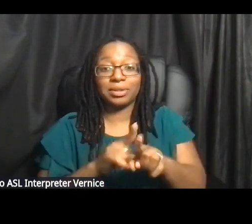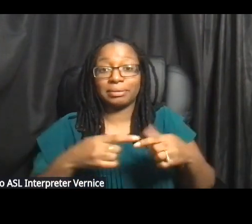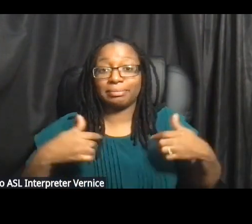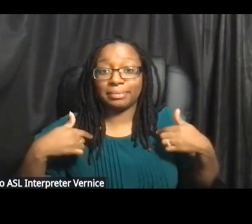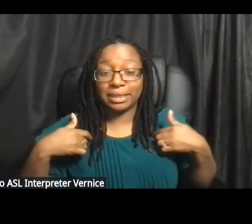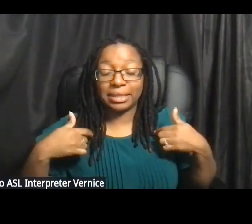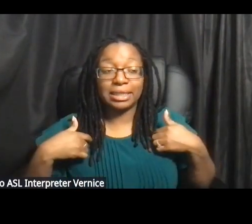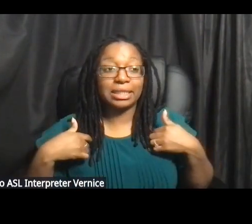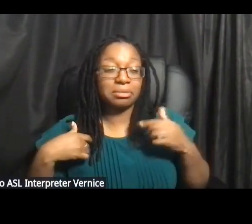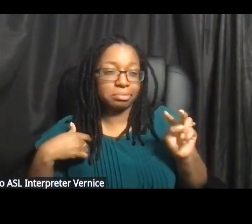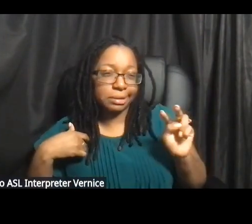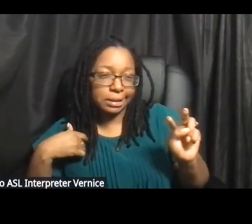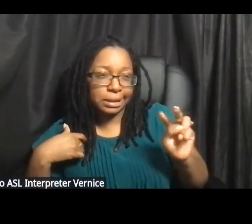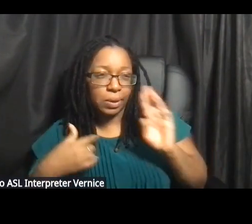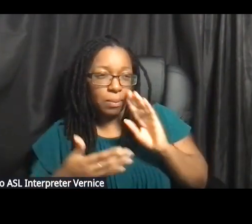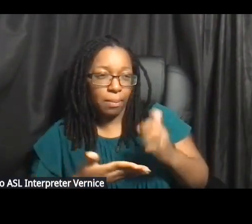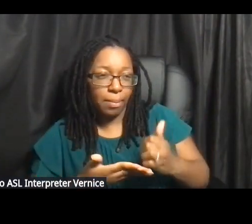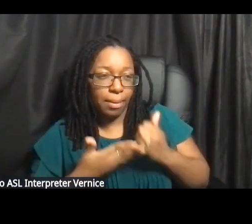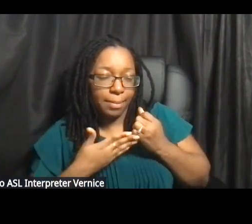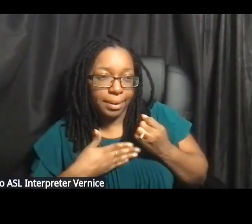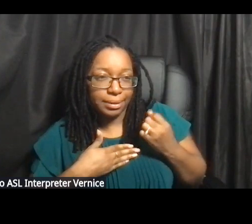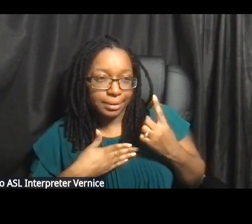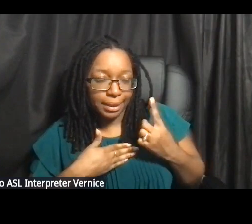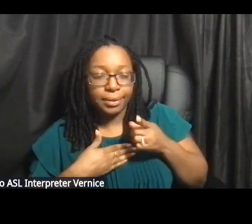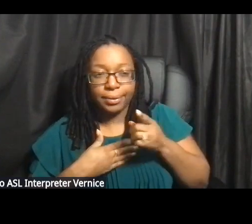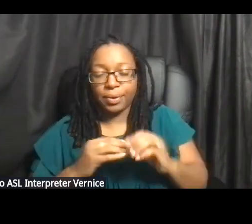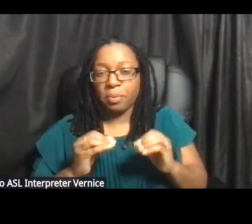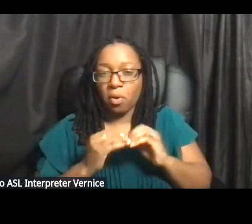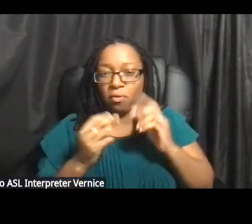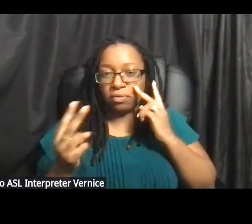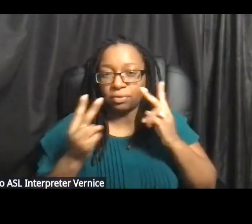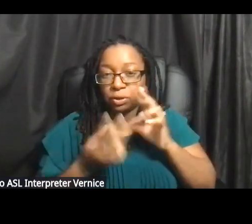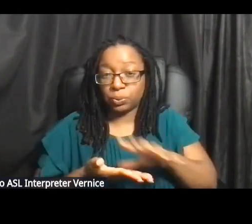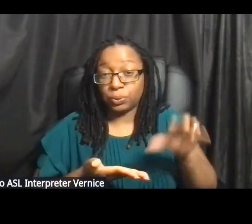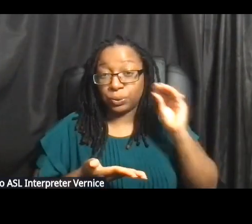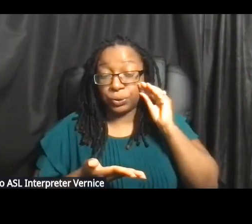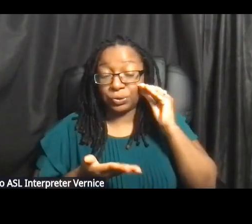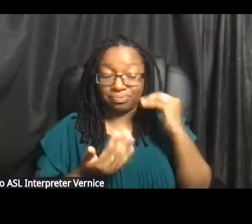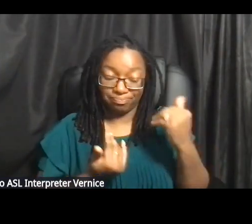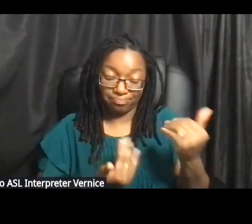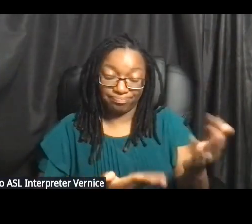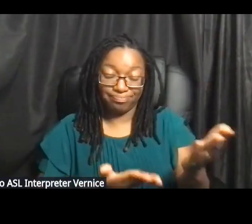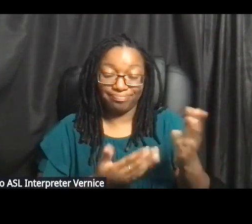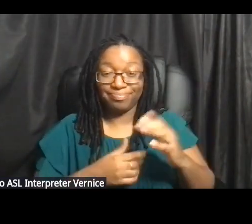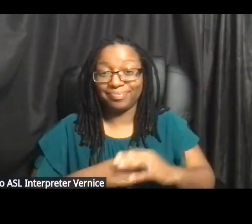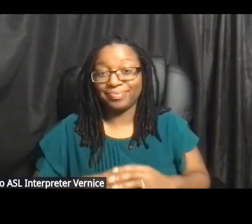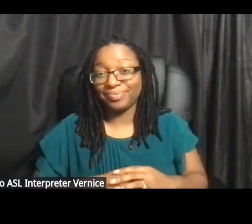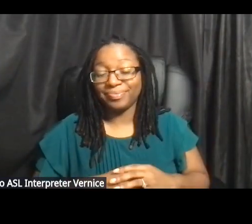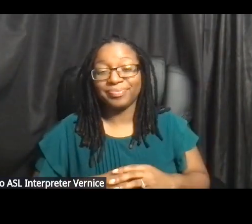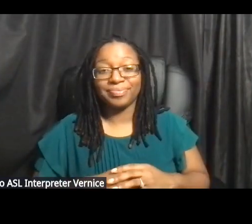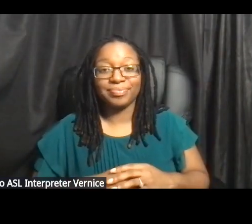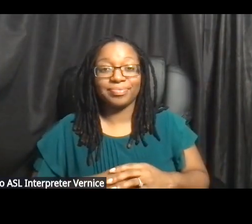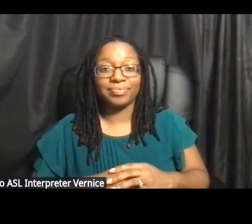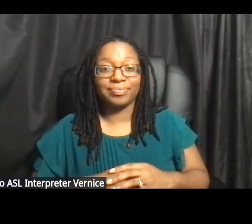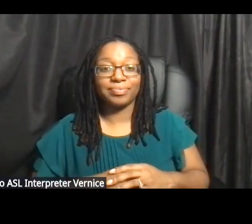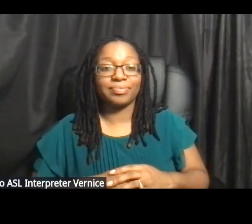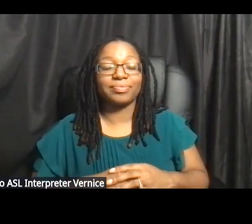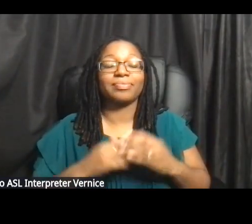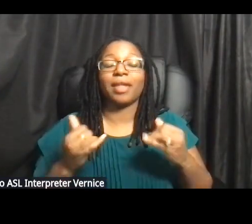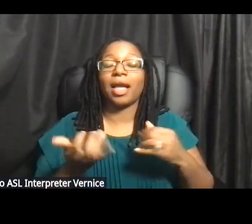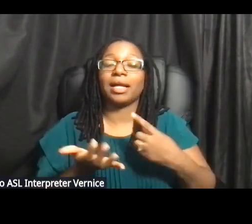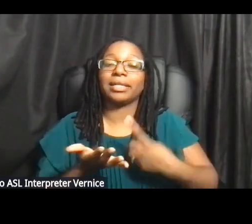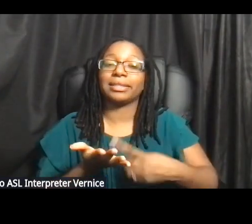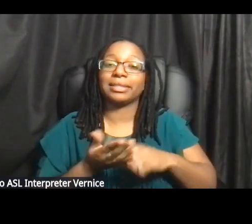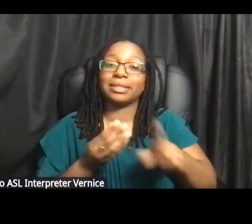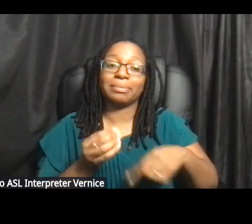understand what it is, if you're a visual learner, there you go. So gave you my speech about open